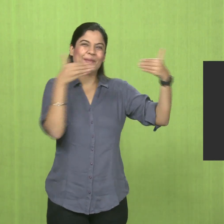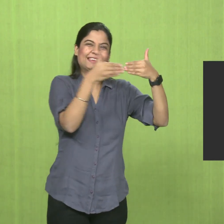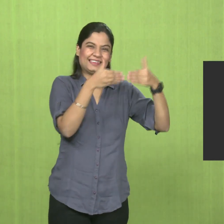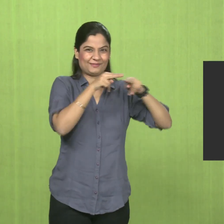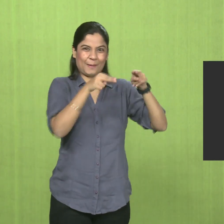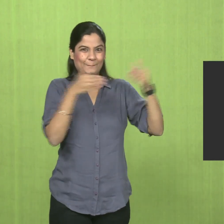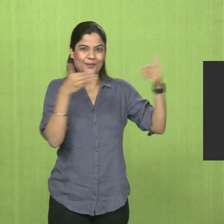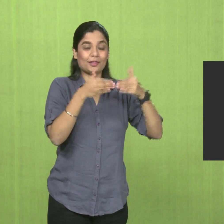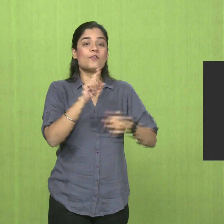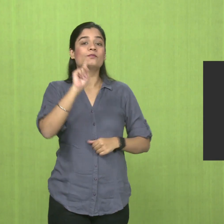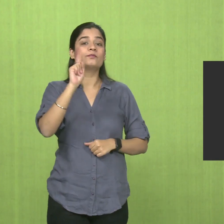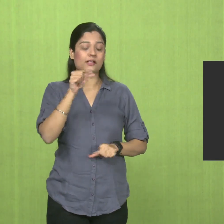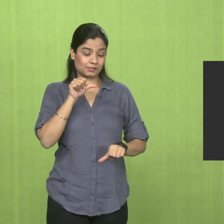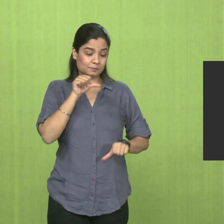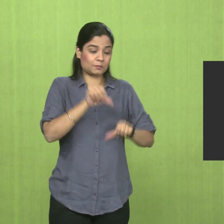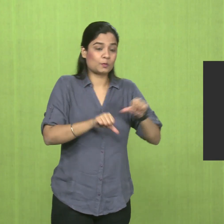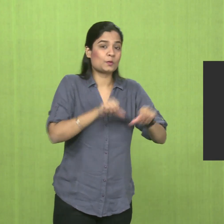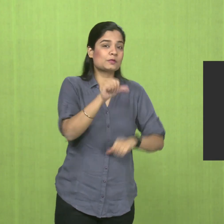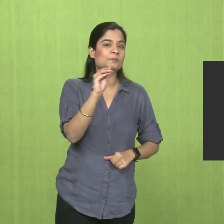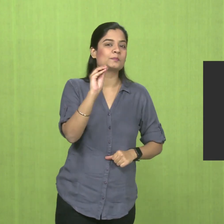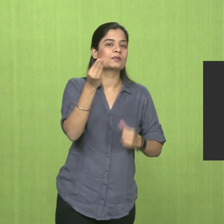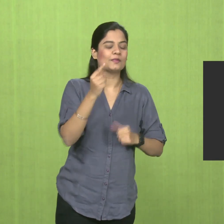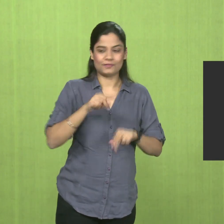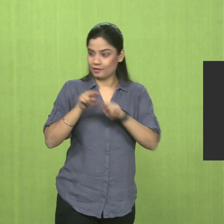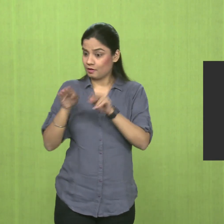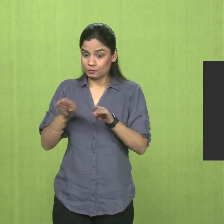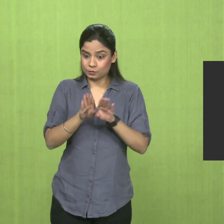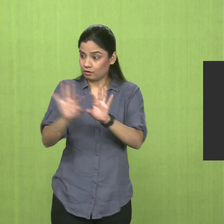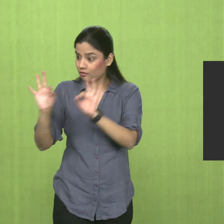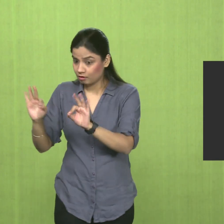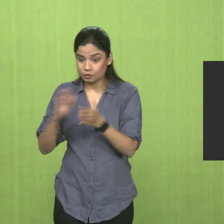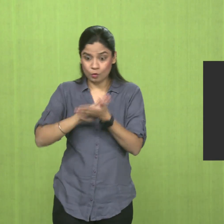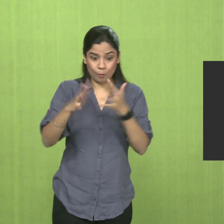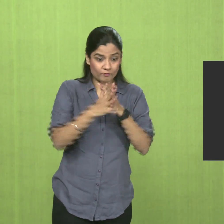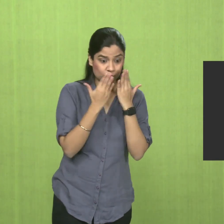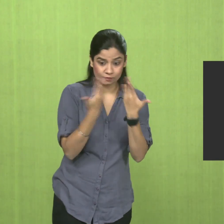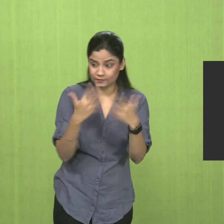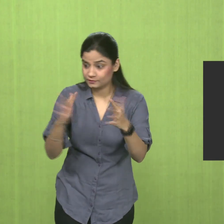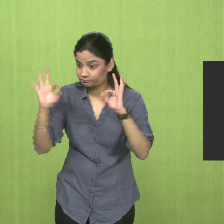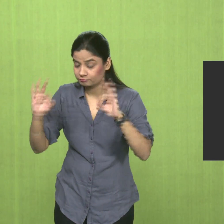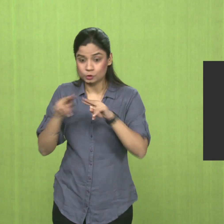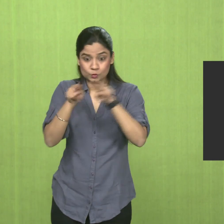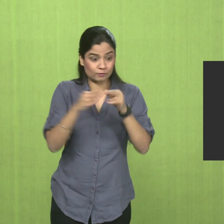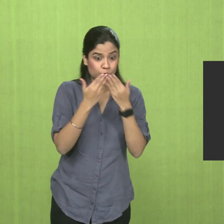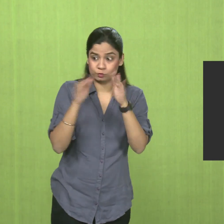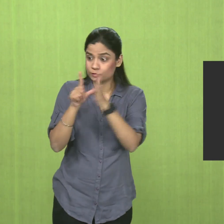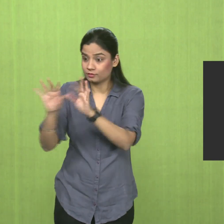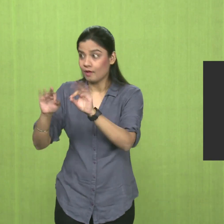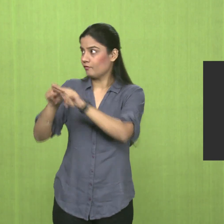family, we plan to go to our grandparents' house. What is the management process that we'll follow? First, we'll check that our kids